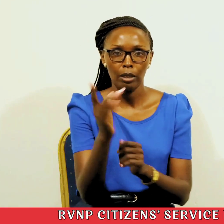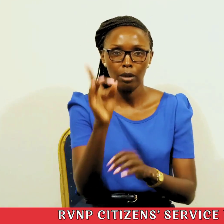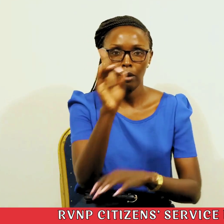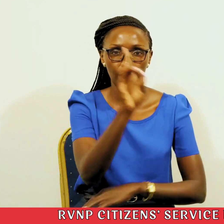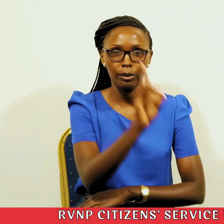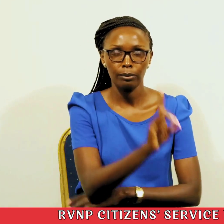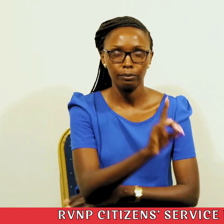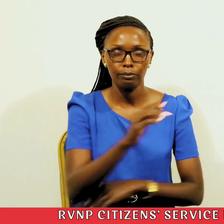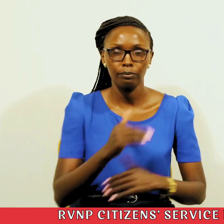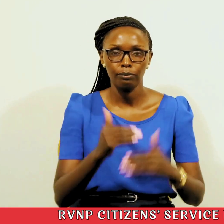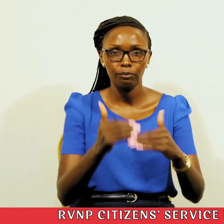Service.